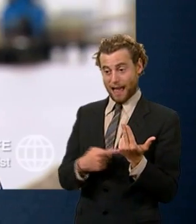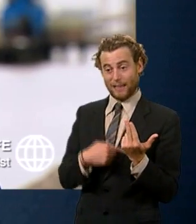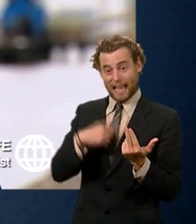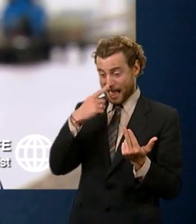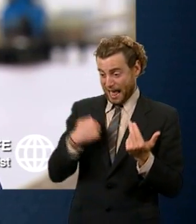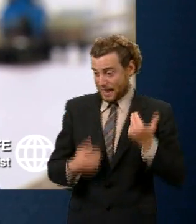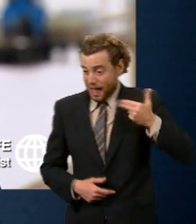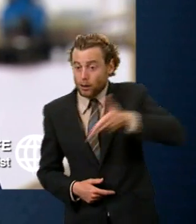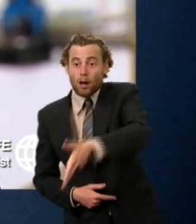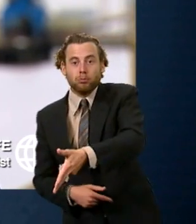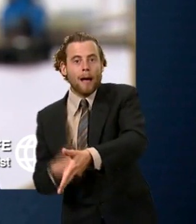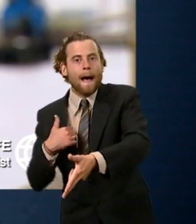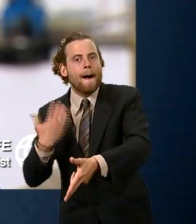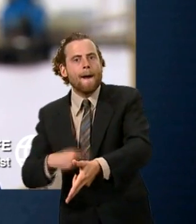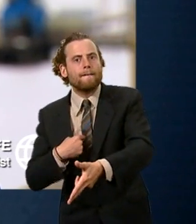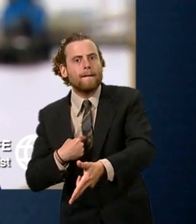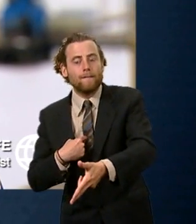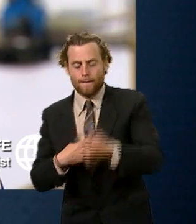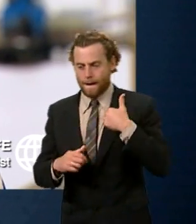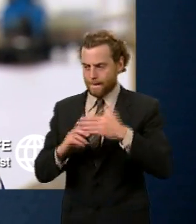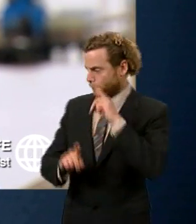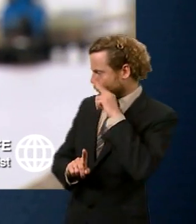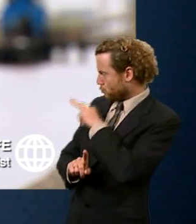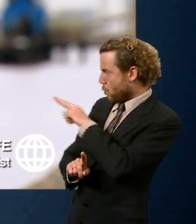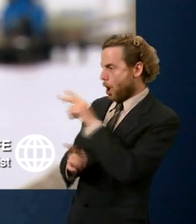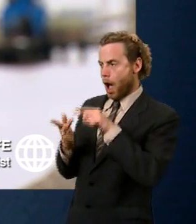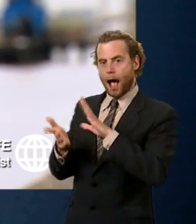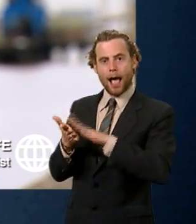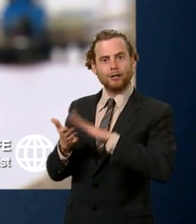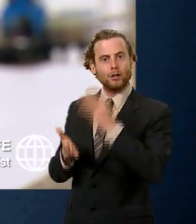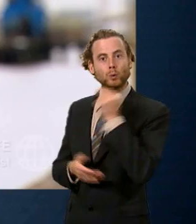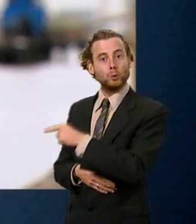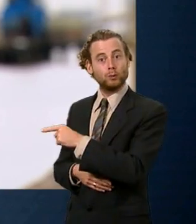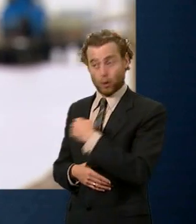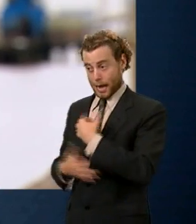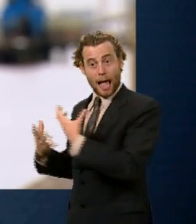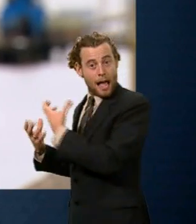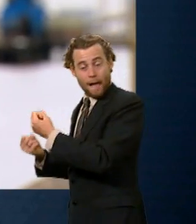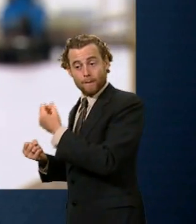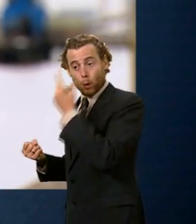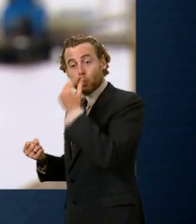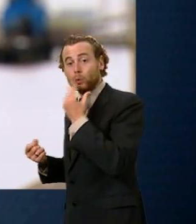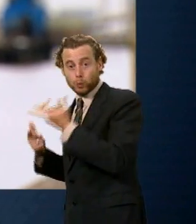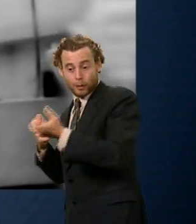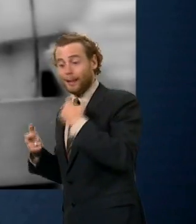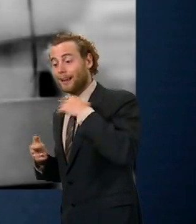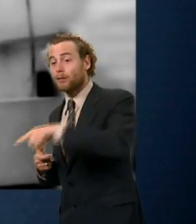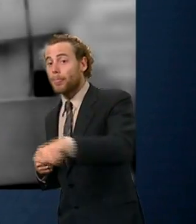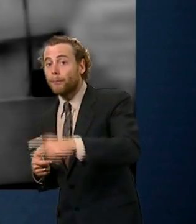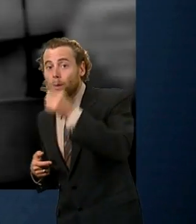and I did not see anybody from IHH use a weapon. If we wanted to, we could have used weapons and killed some of their soldiers. That is a fact.